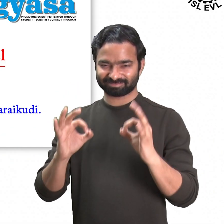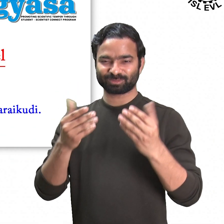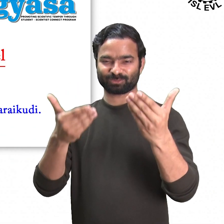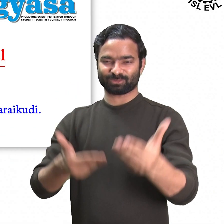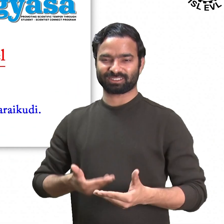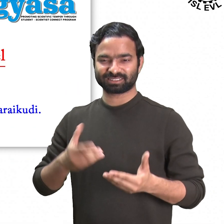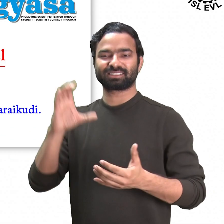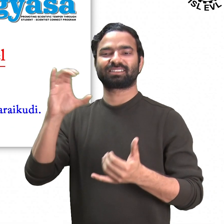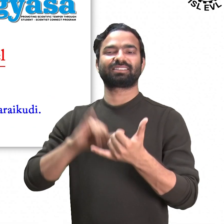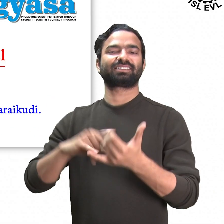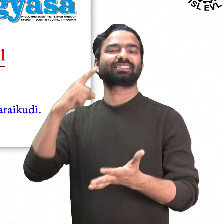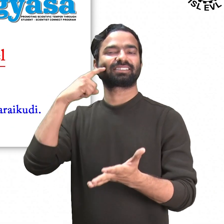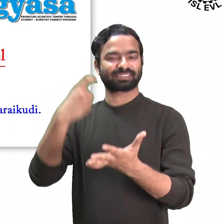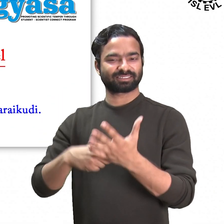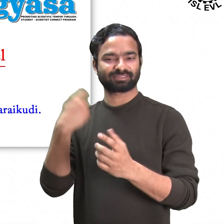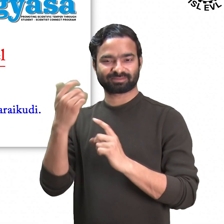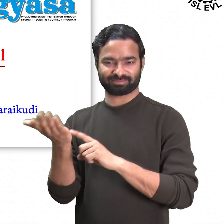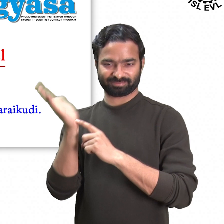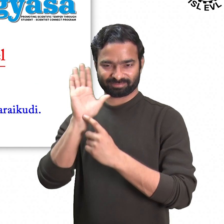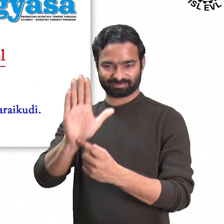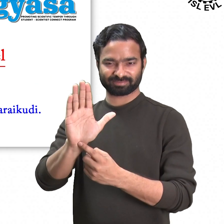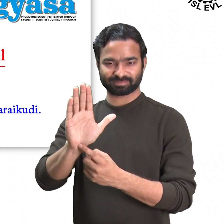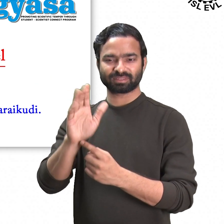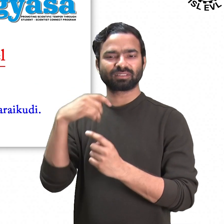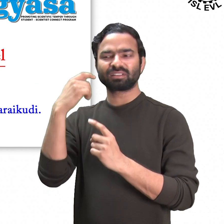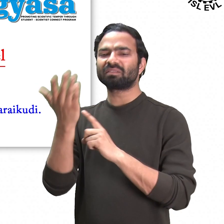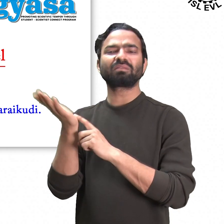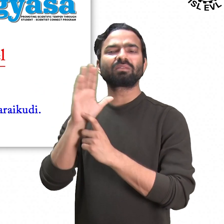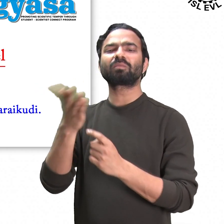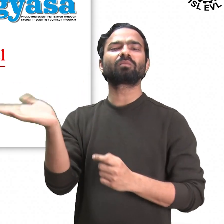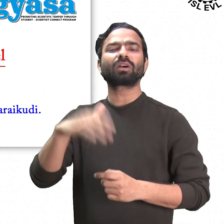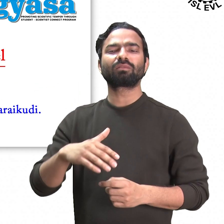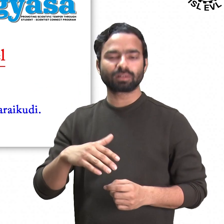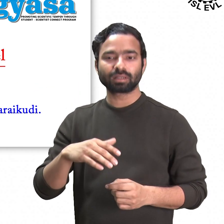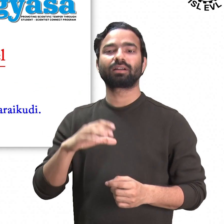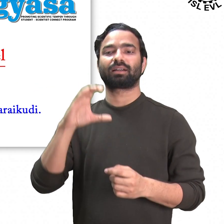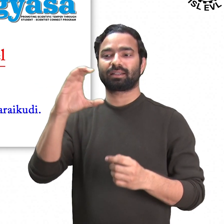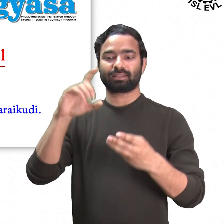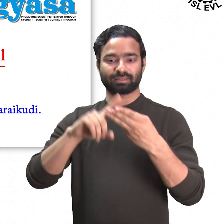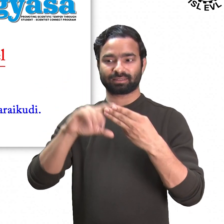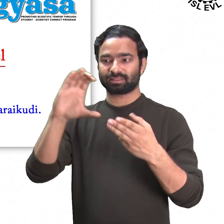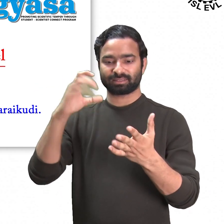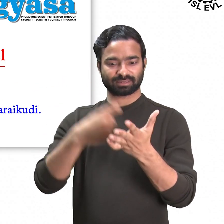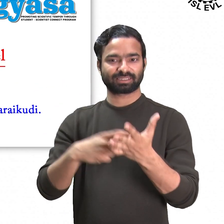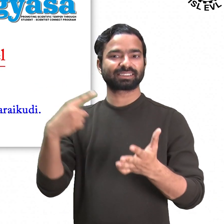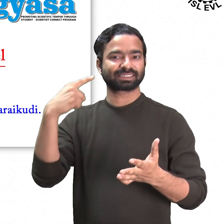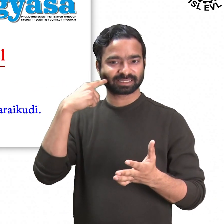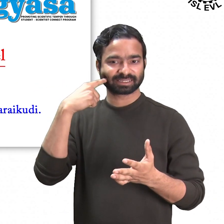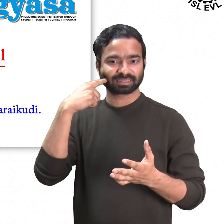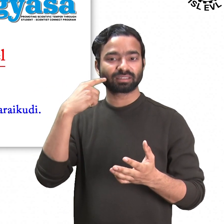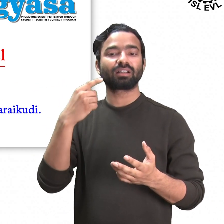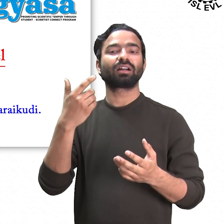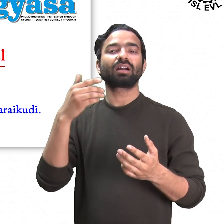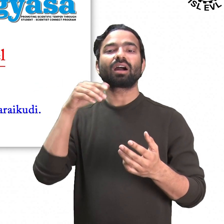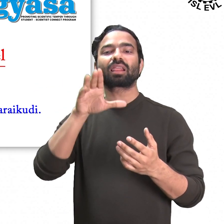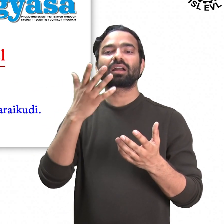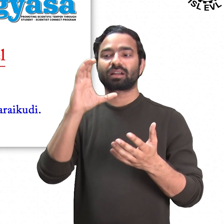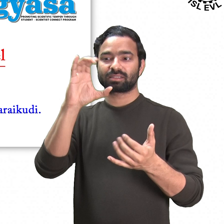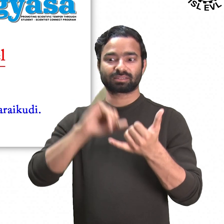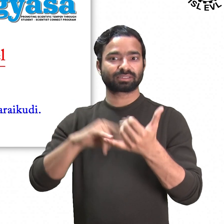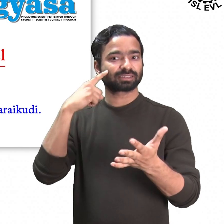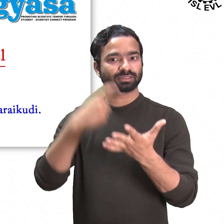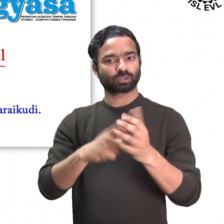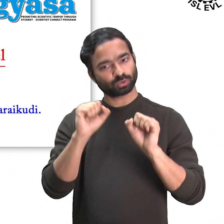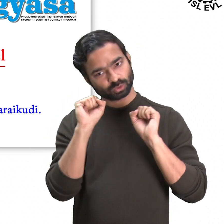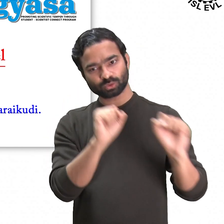to CSIR Virtual Laboratory video demonstration on water for greener fuel. This video is presented